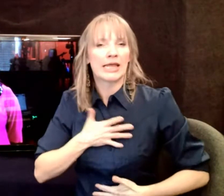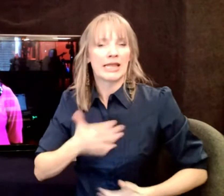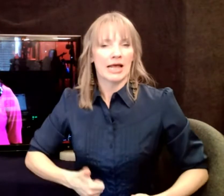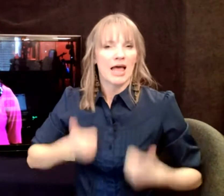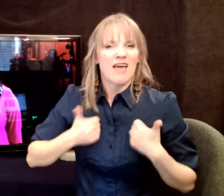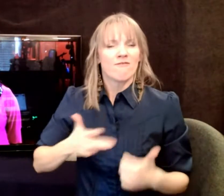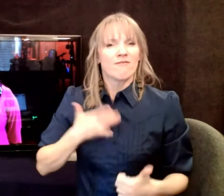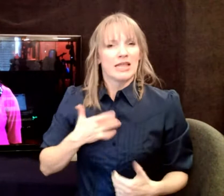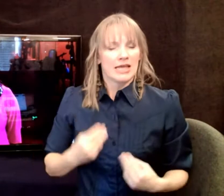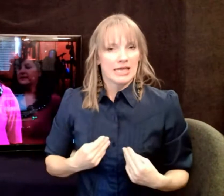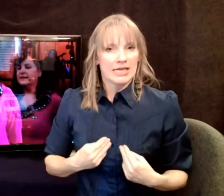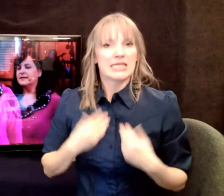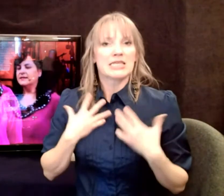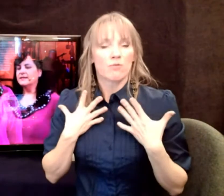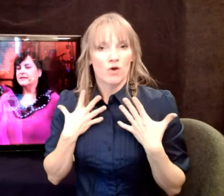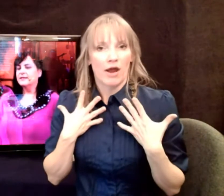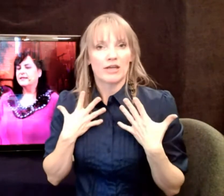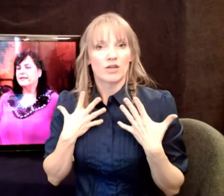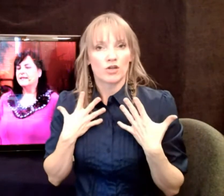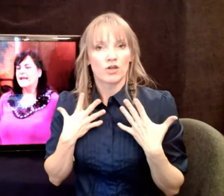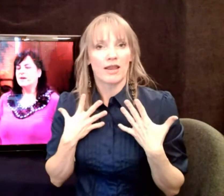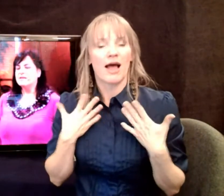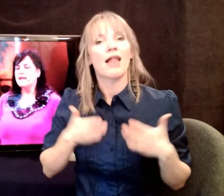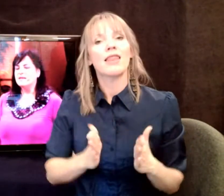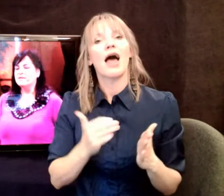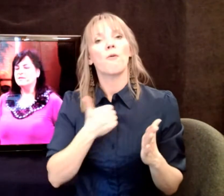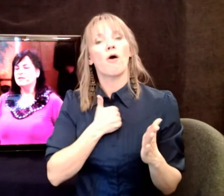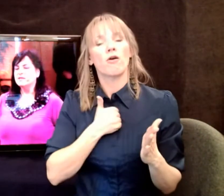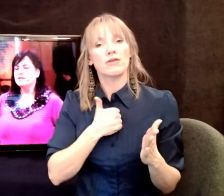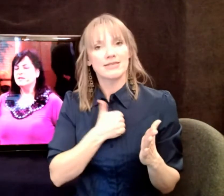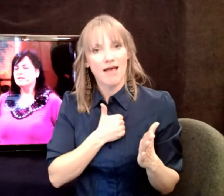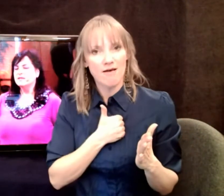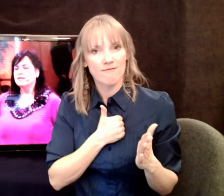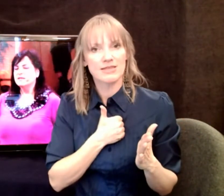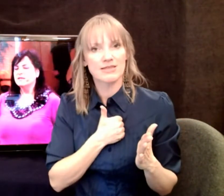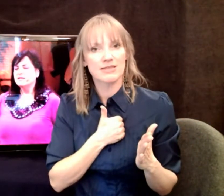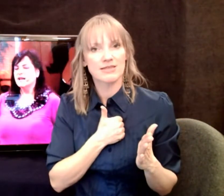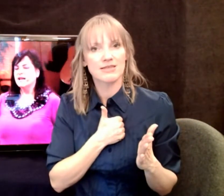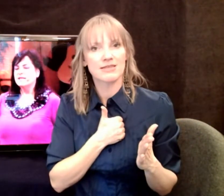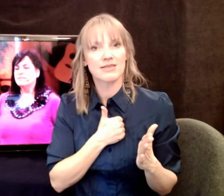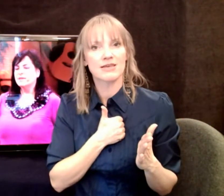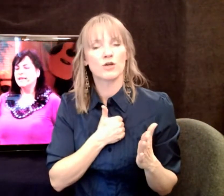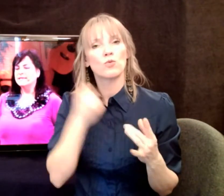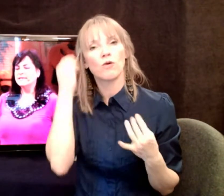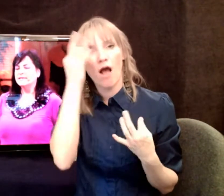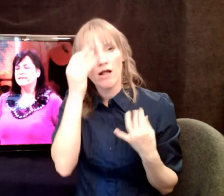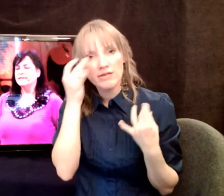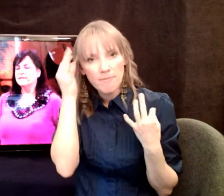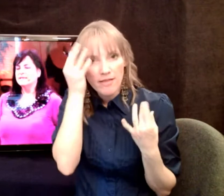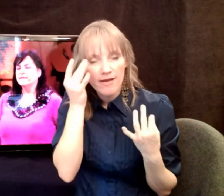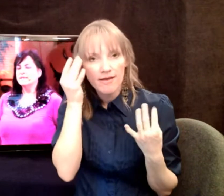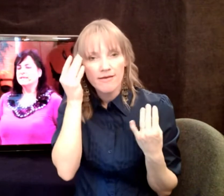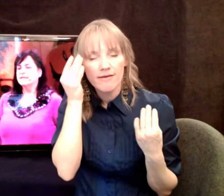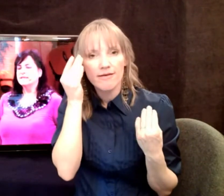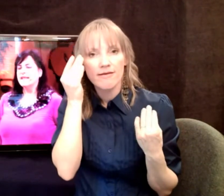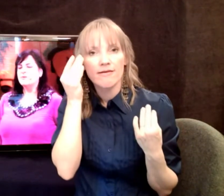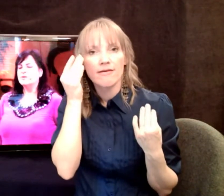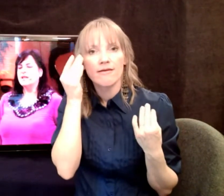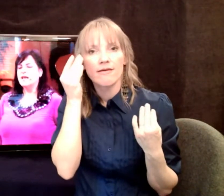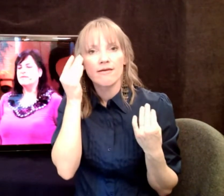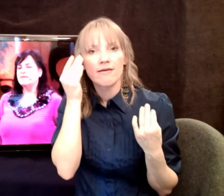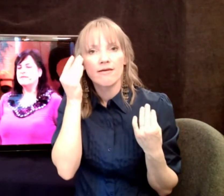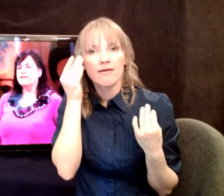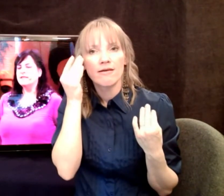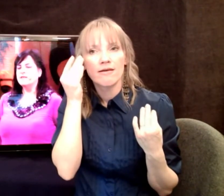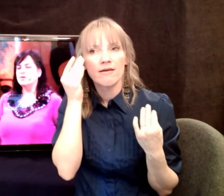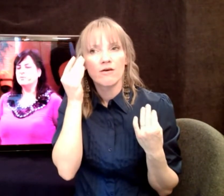feeling that inspiration, and allow ourselves to contemplate that which